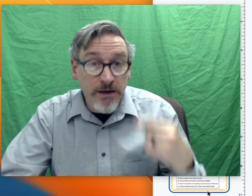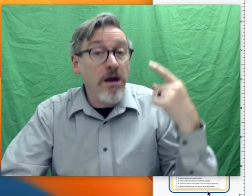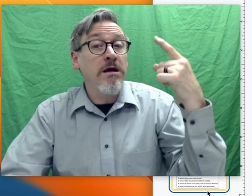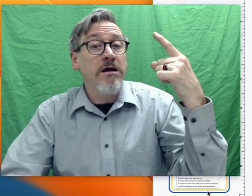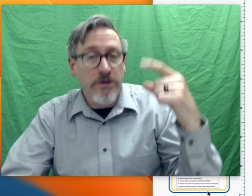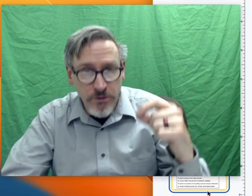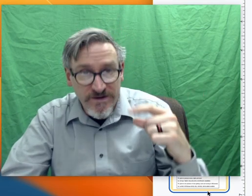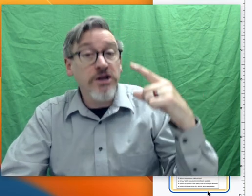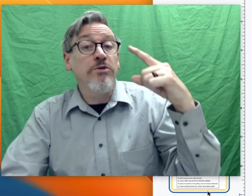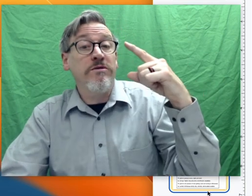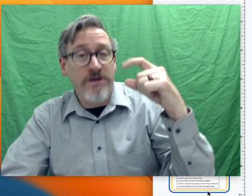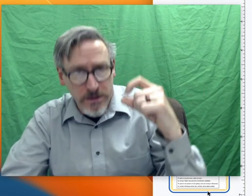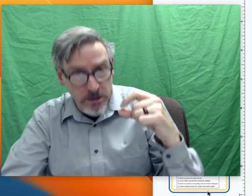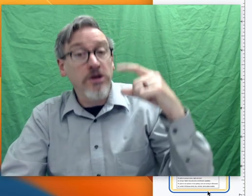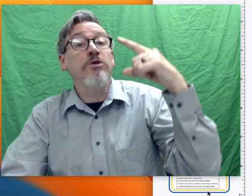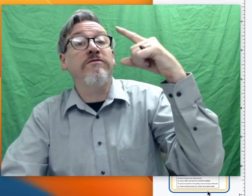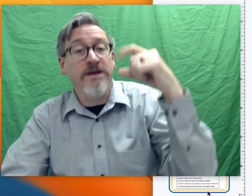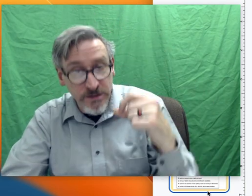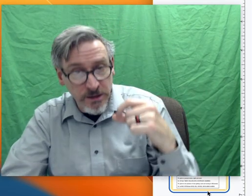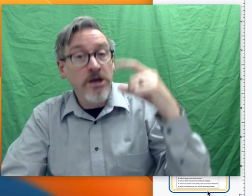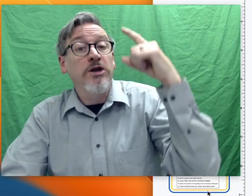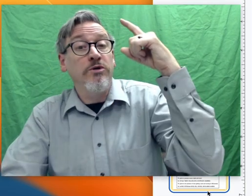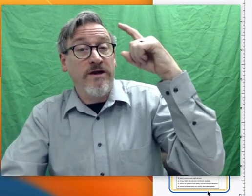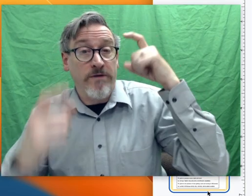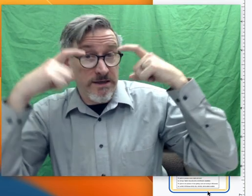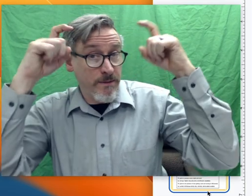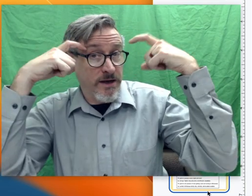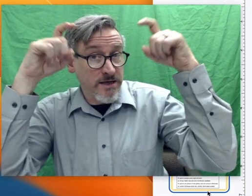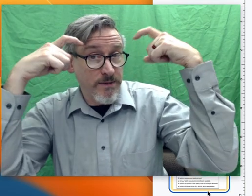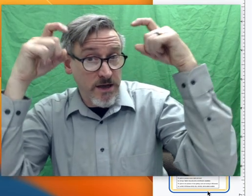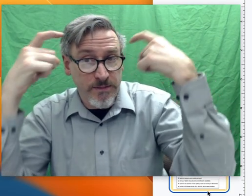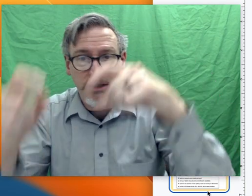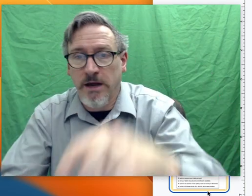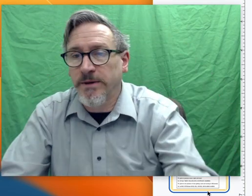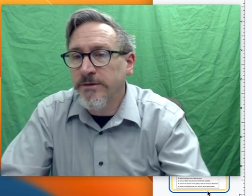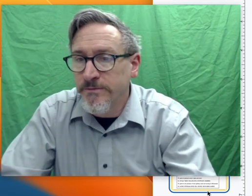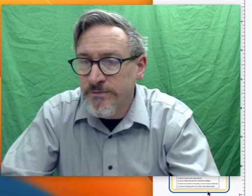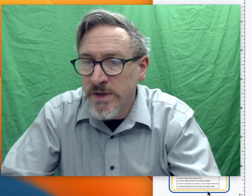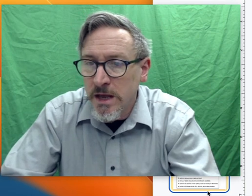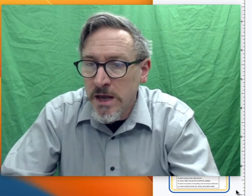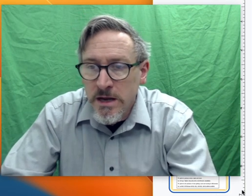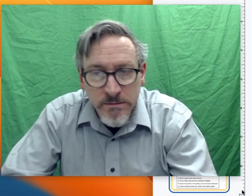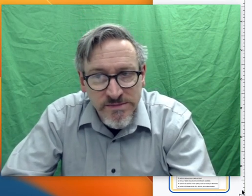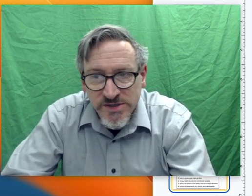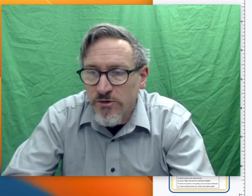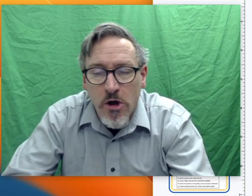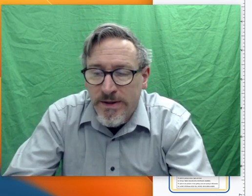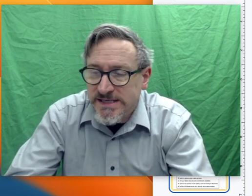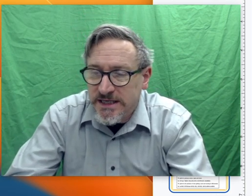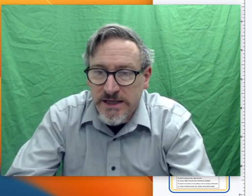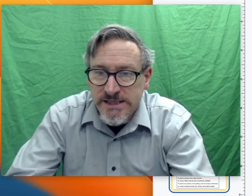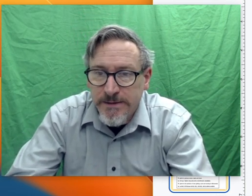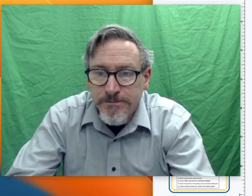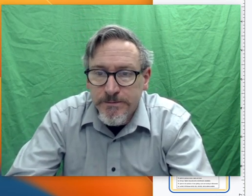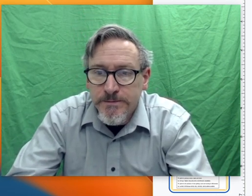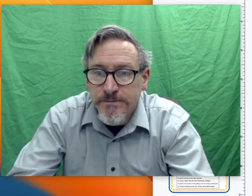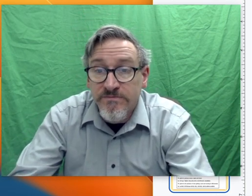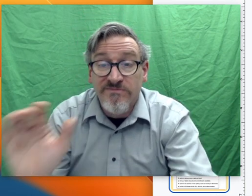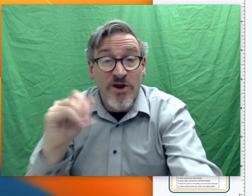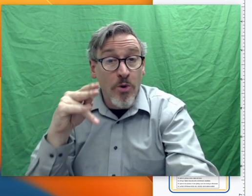So it's just saying, new event, new event, new event, new event, right? Topic, topic, topic, topic. So they're all basically the